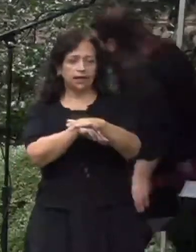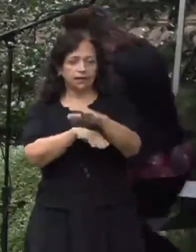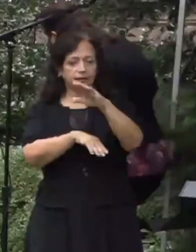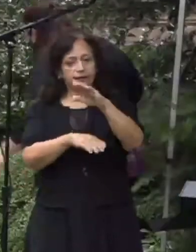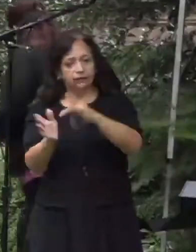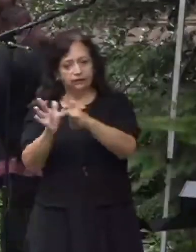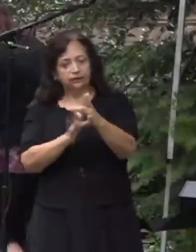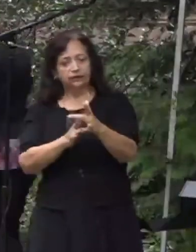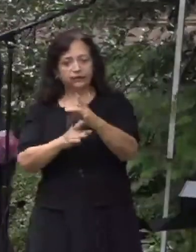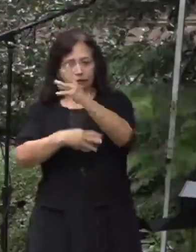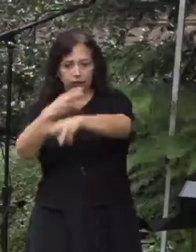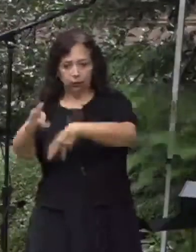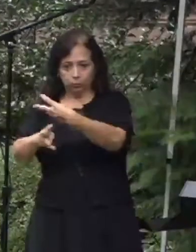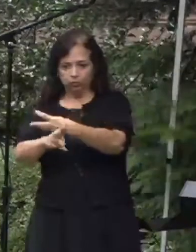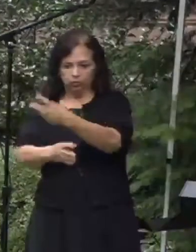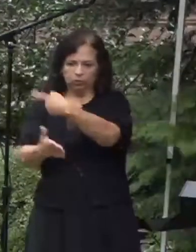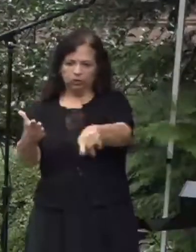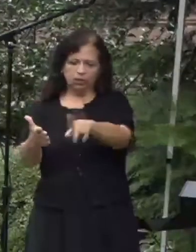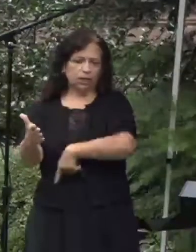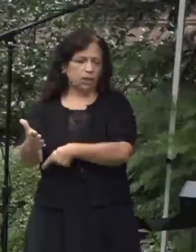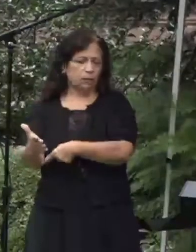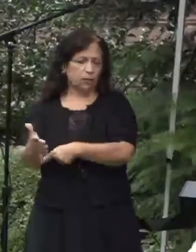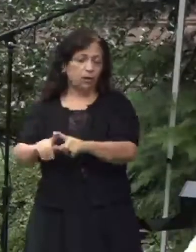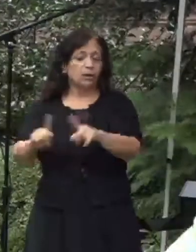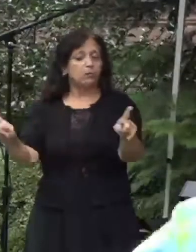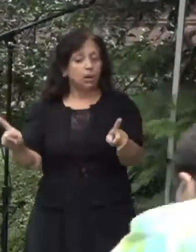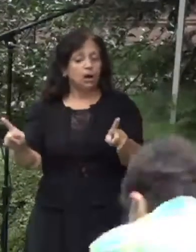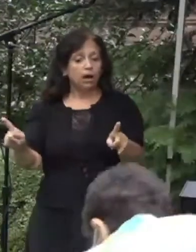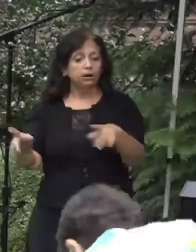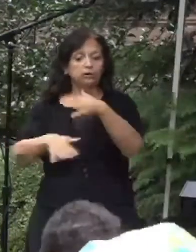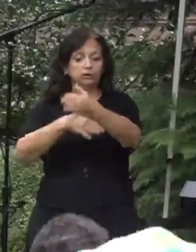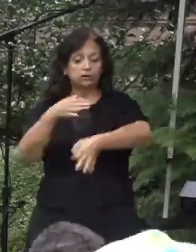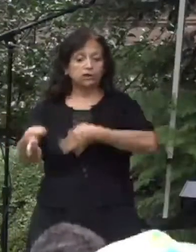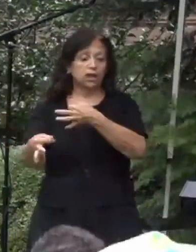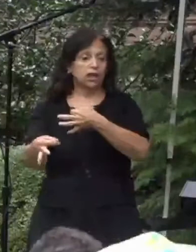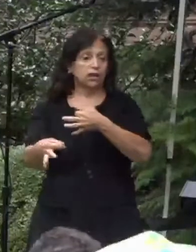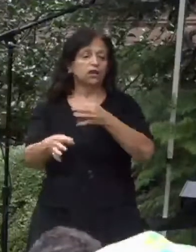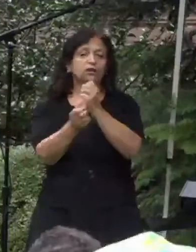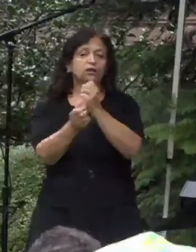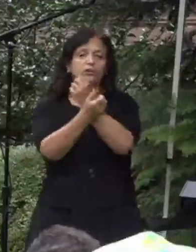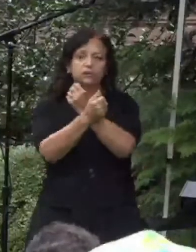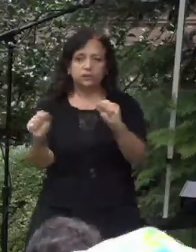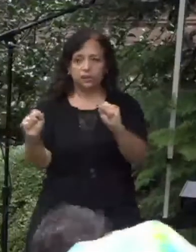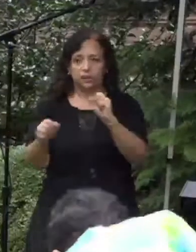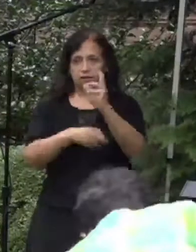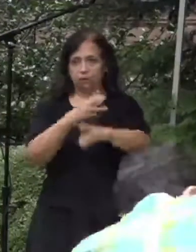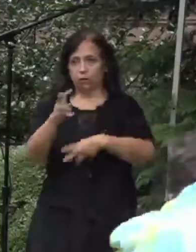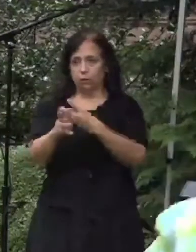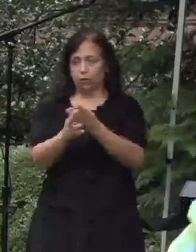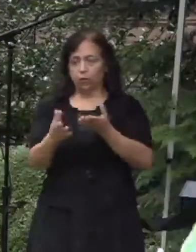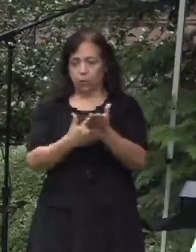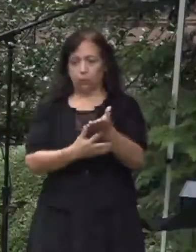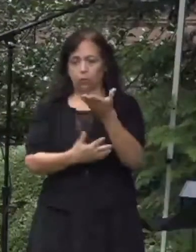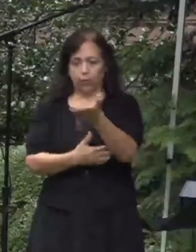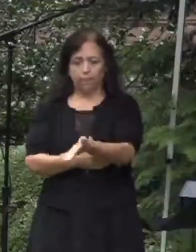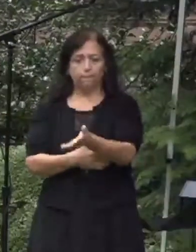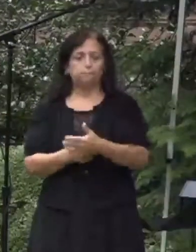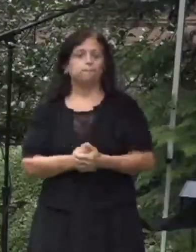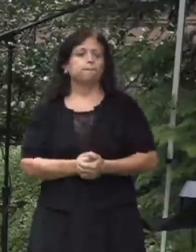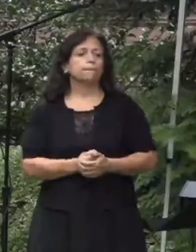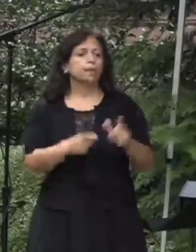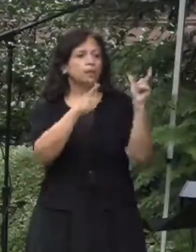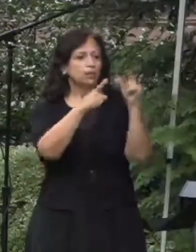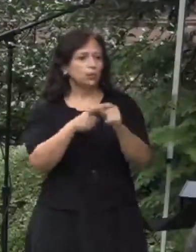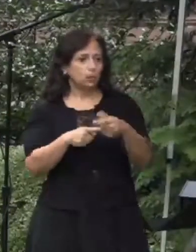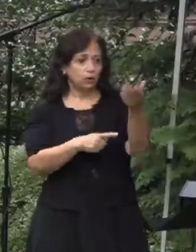to condemn the world, but in order that the world might be saved through him." The